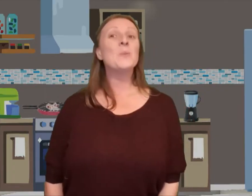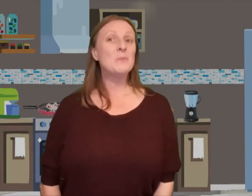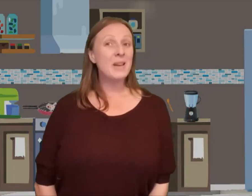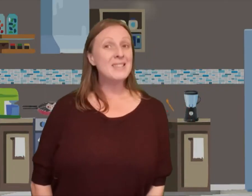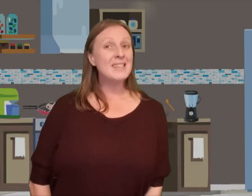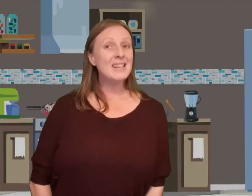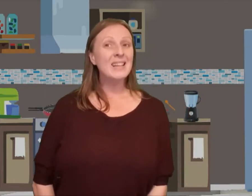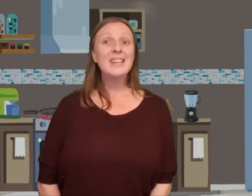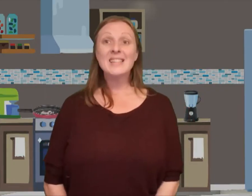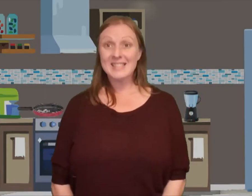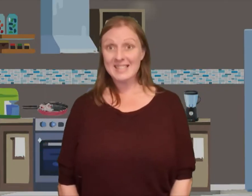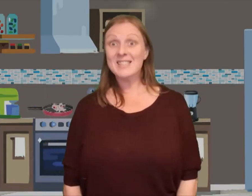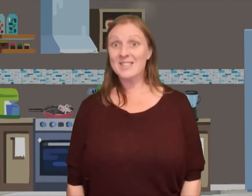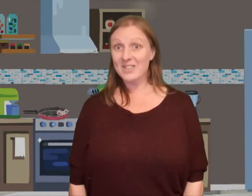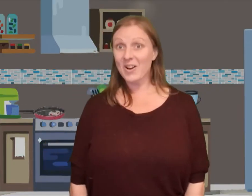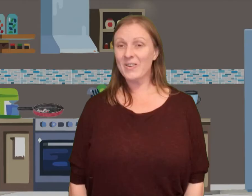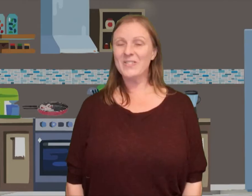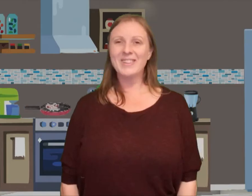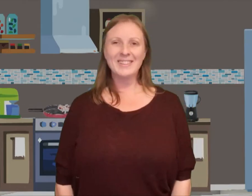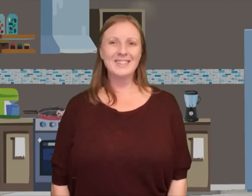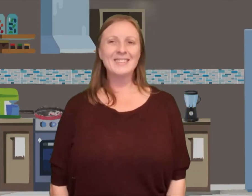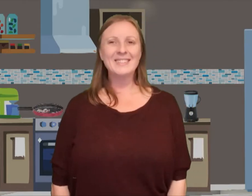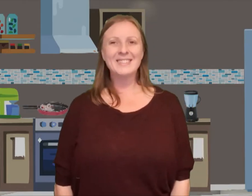which basically consists of